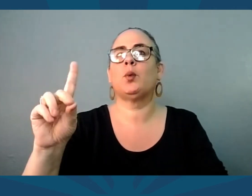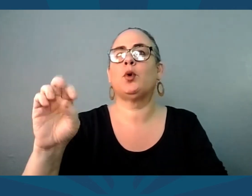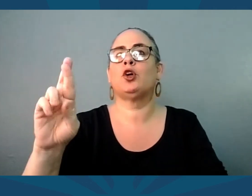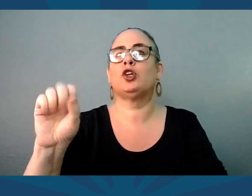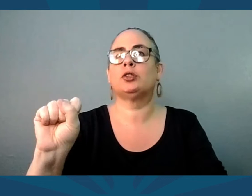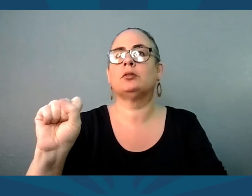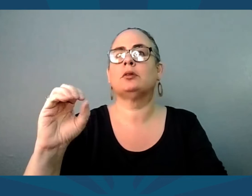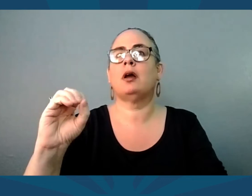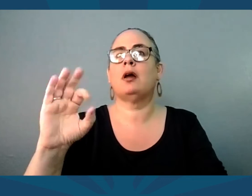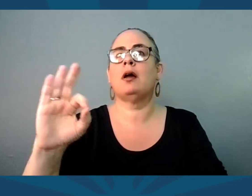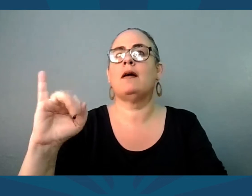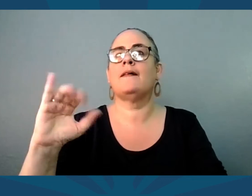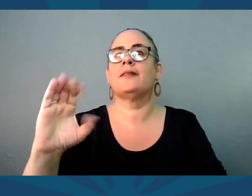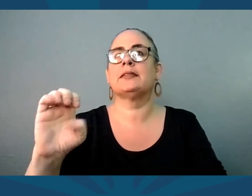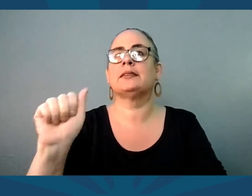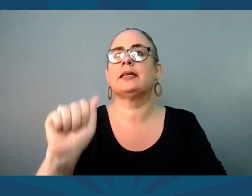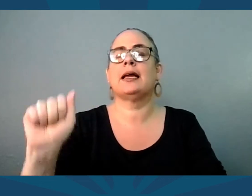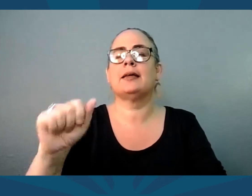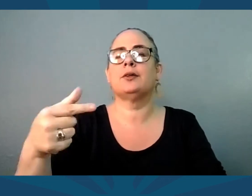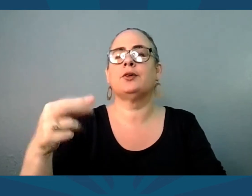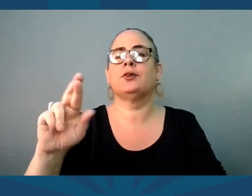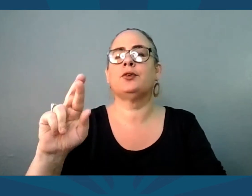Recorder's office at